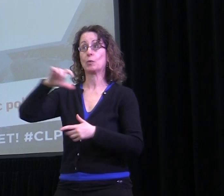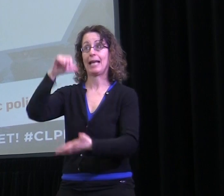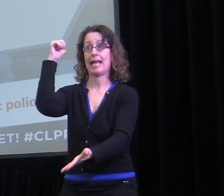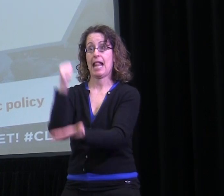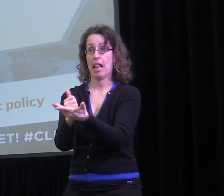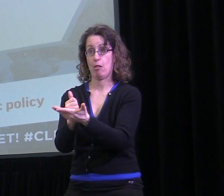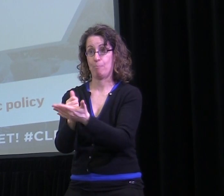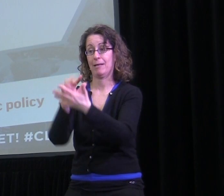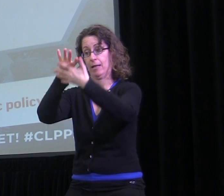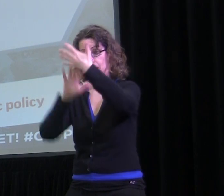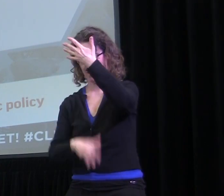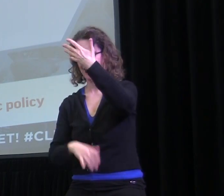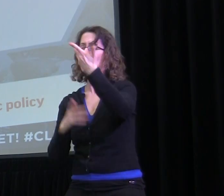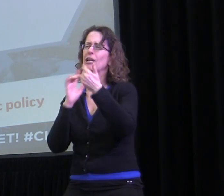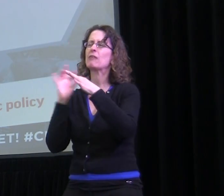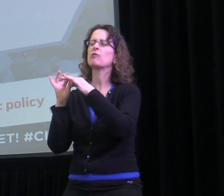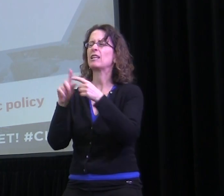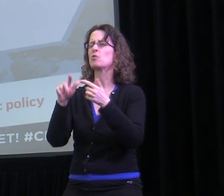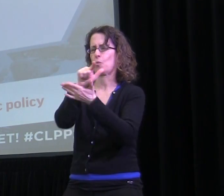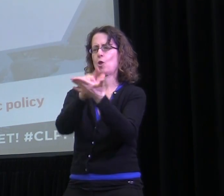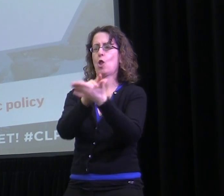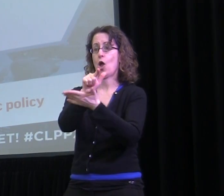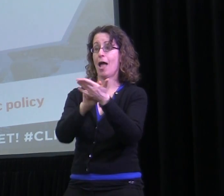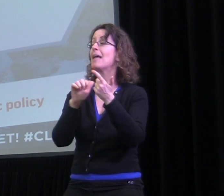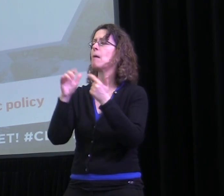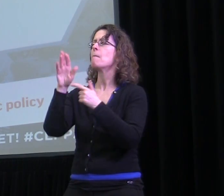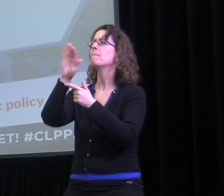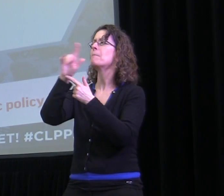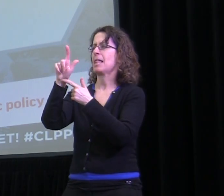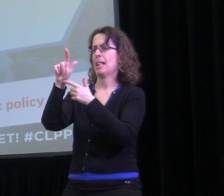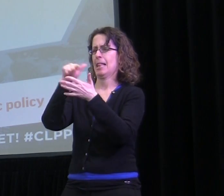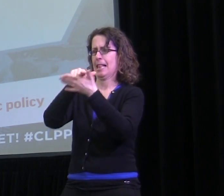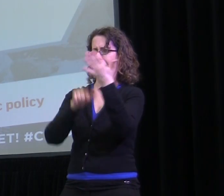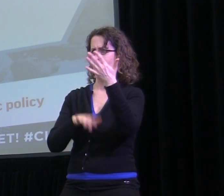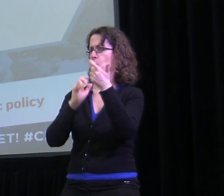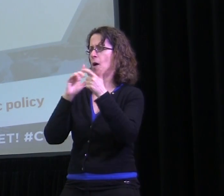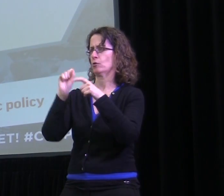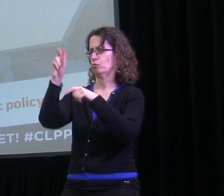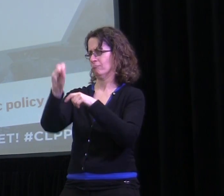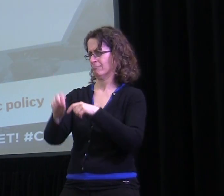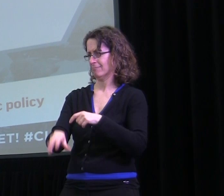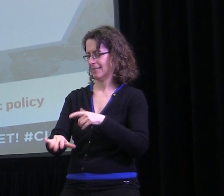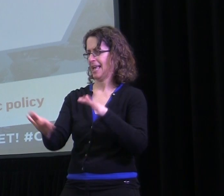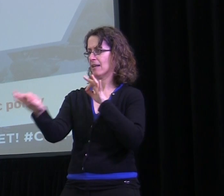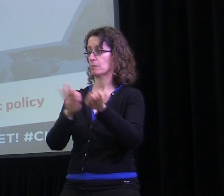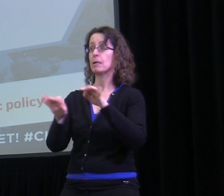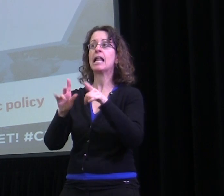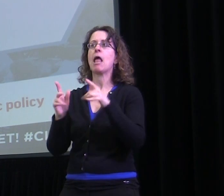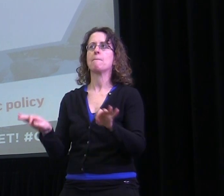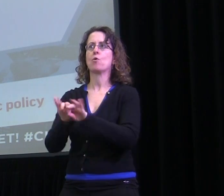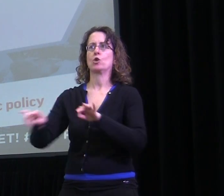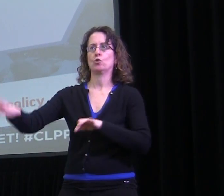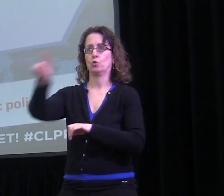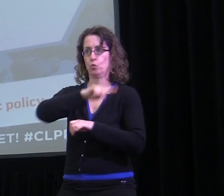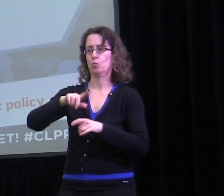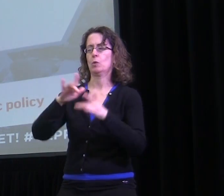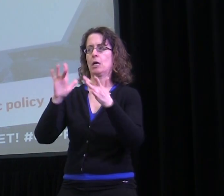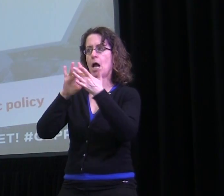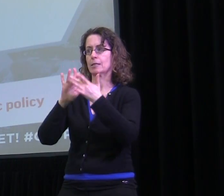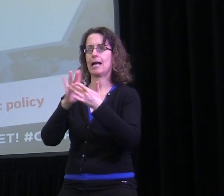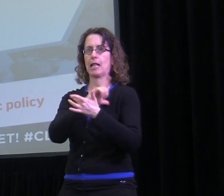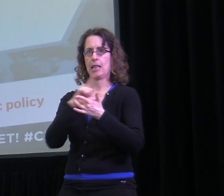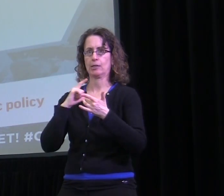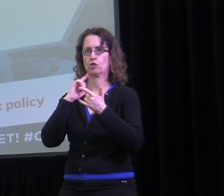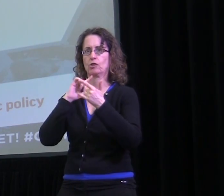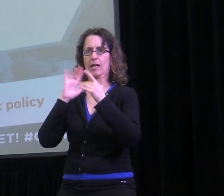want you to call your legislators and name these bills. Speak these words and tell them to support them. Out of all the legislators, some of